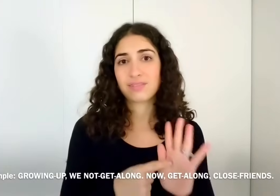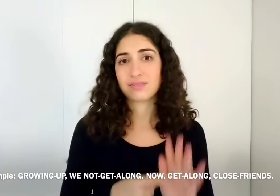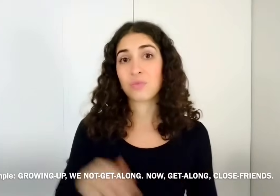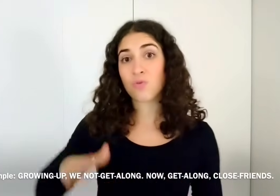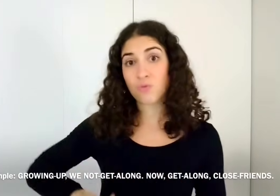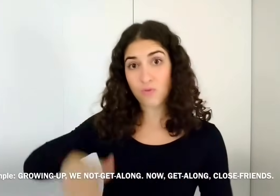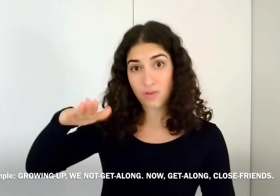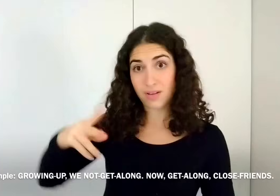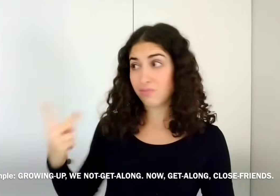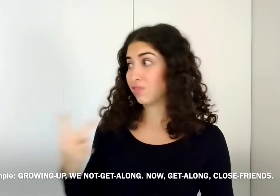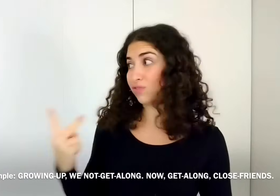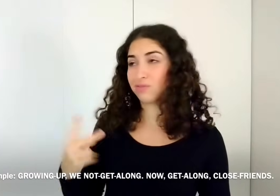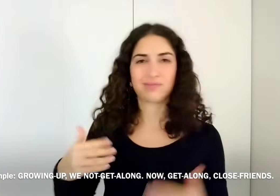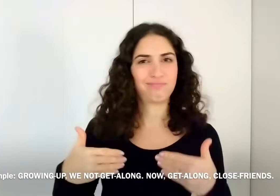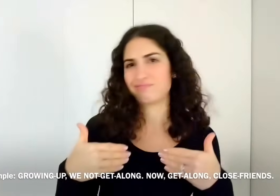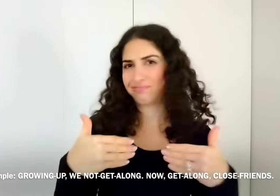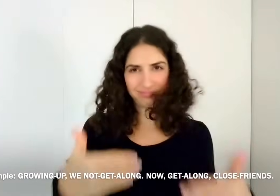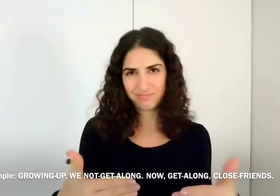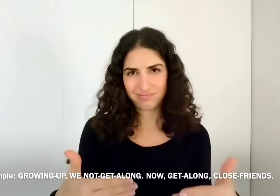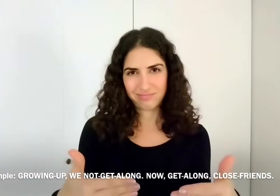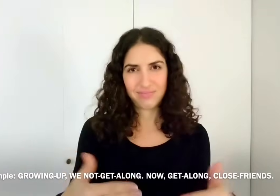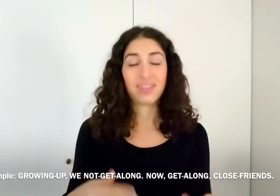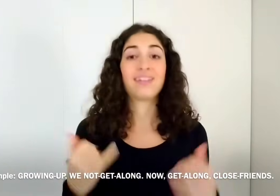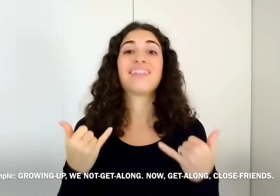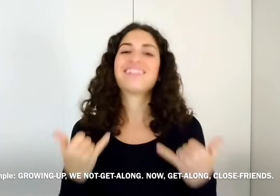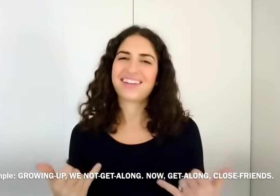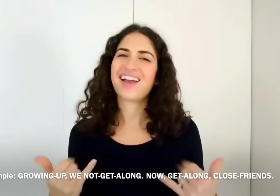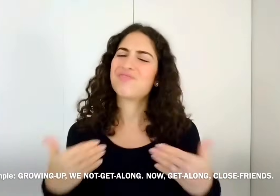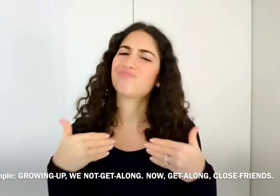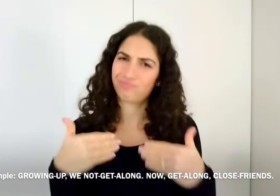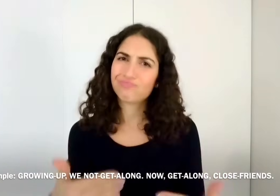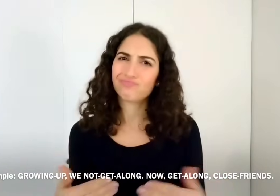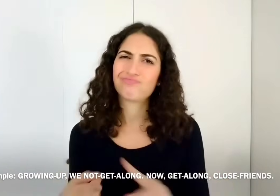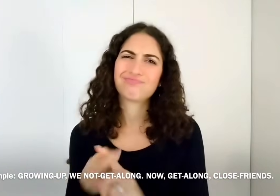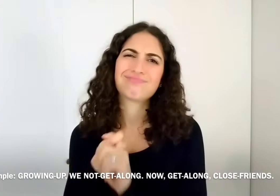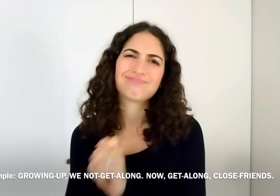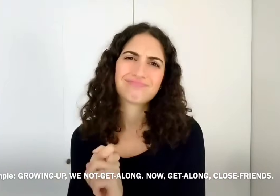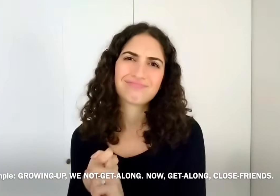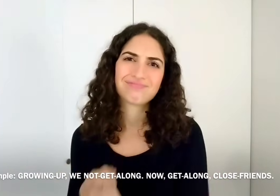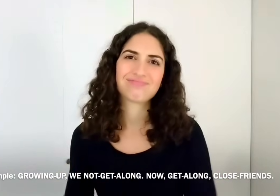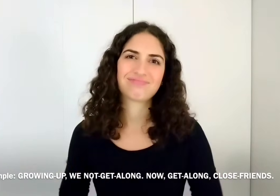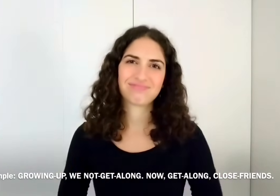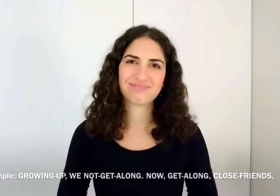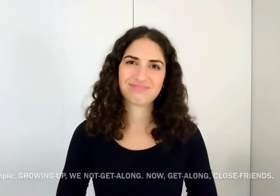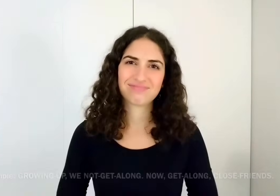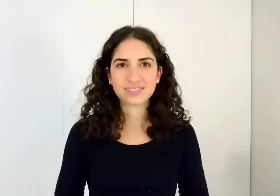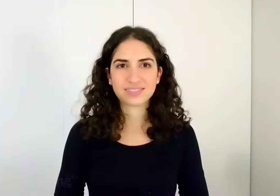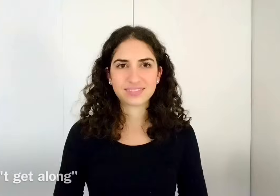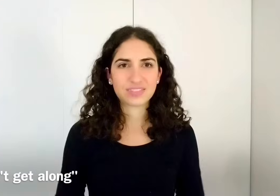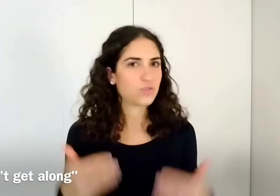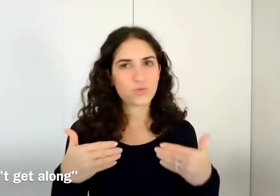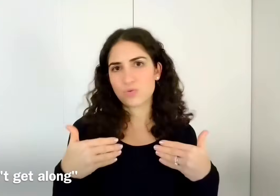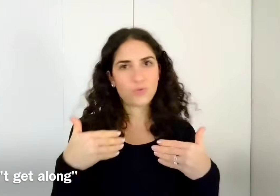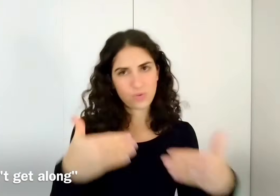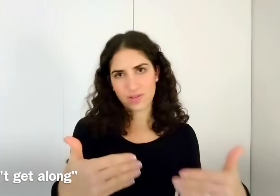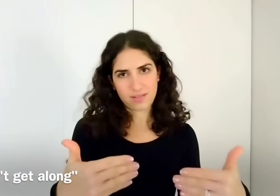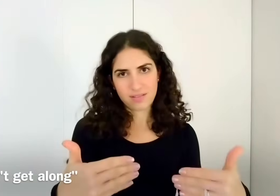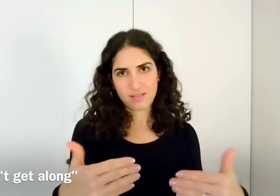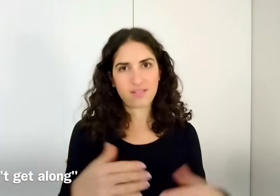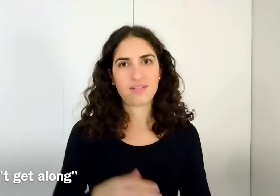don't get along poorly. For example, growing up, we didn't get along. Now we get along. We're really close friends. Don't get